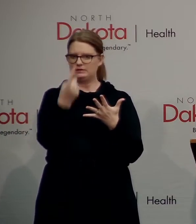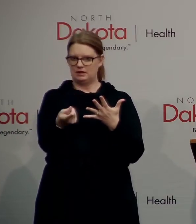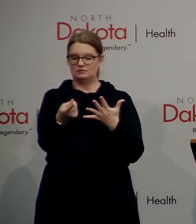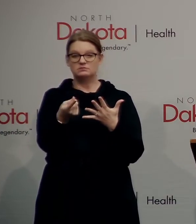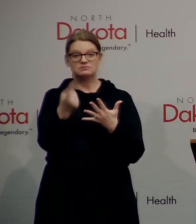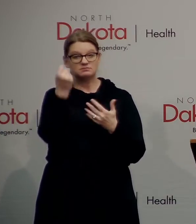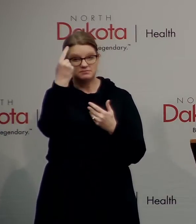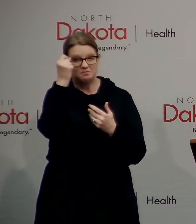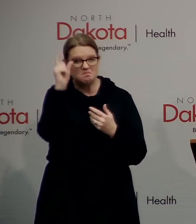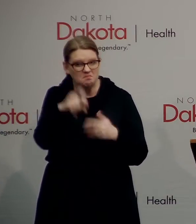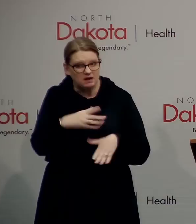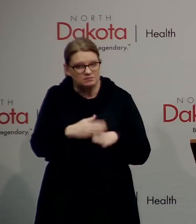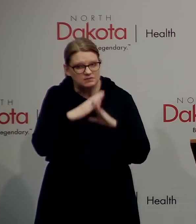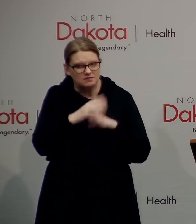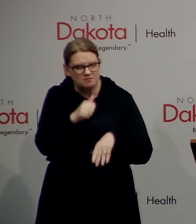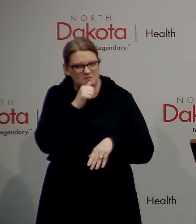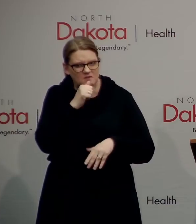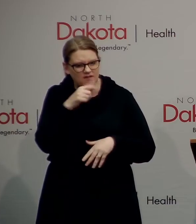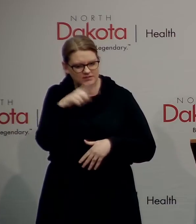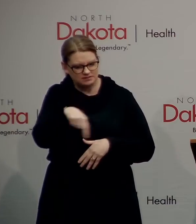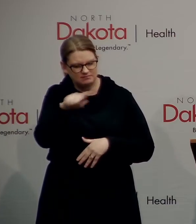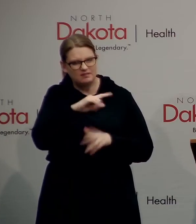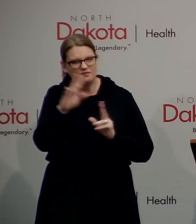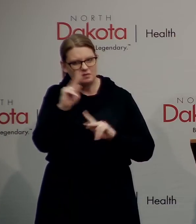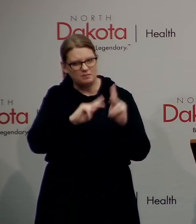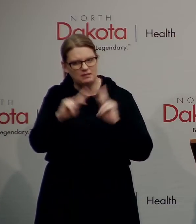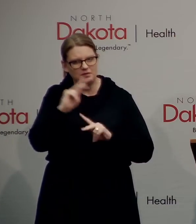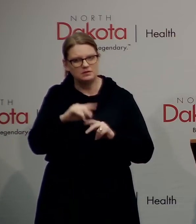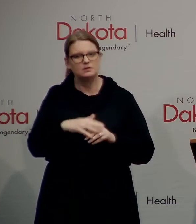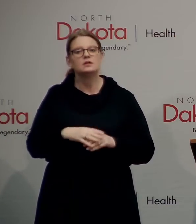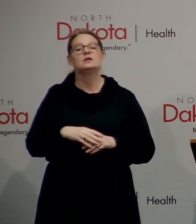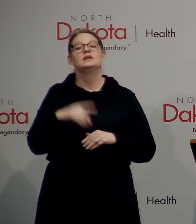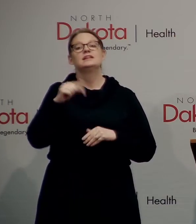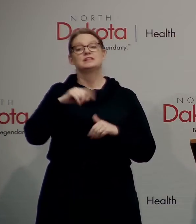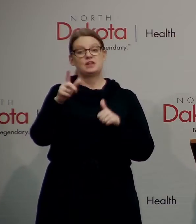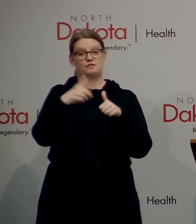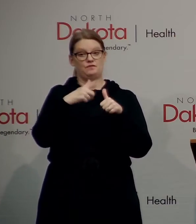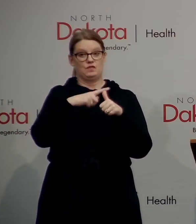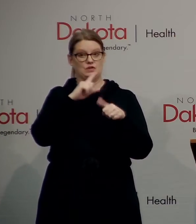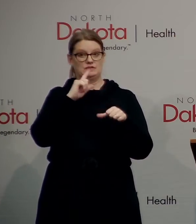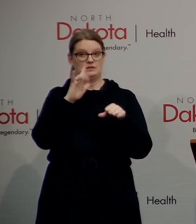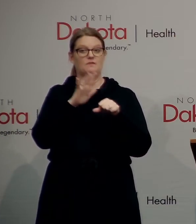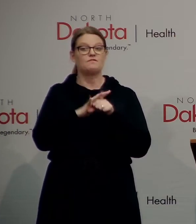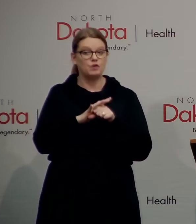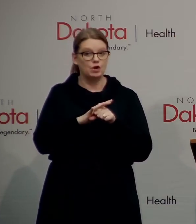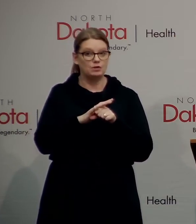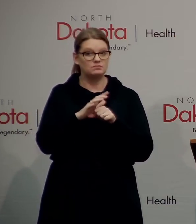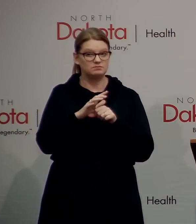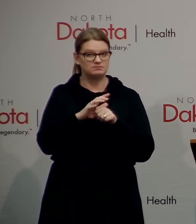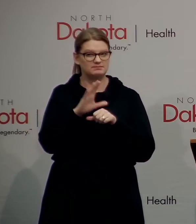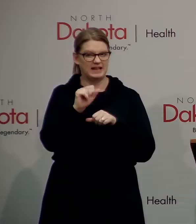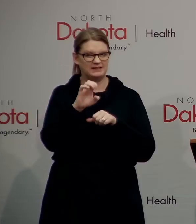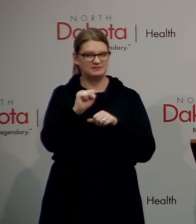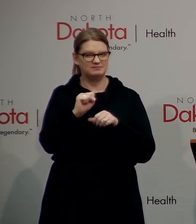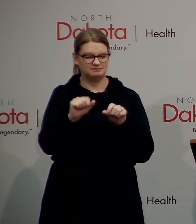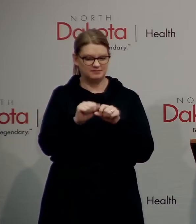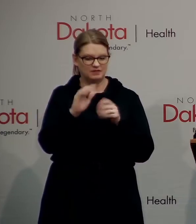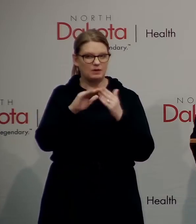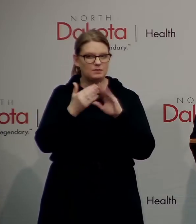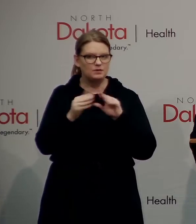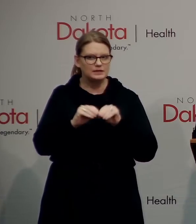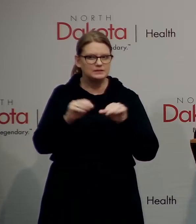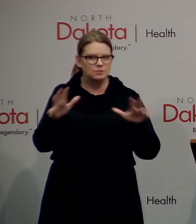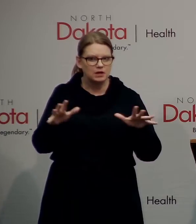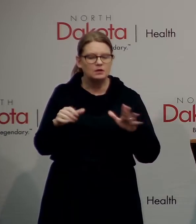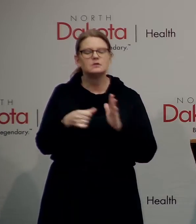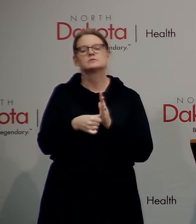these individuals. And again, because these are the first confirmed cases of community transmission in North Dakota, it reinforces the